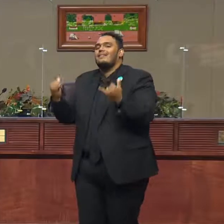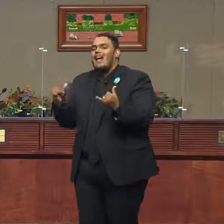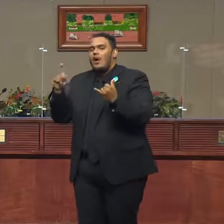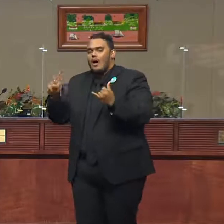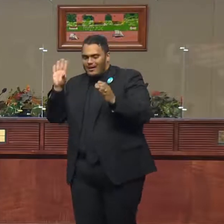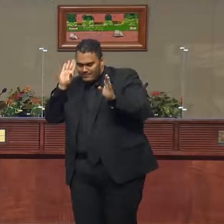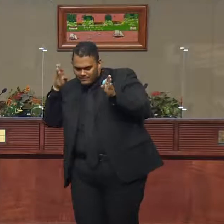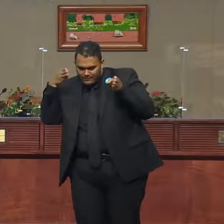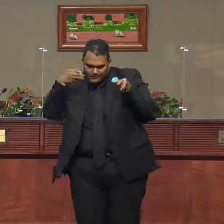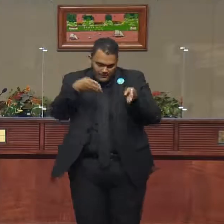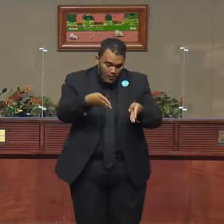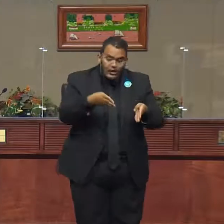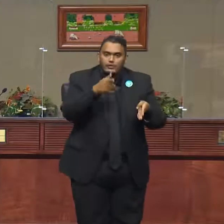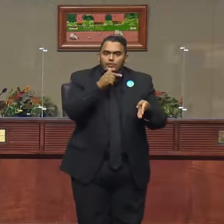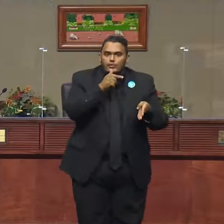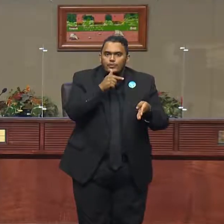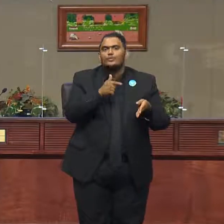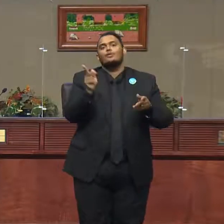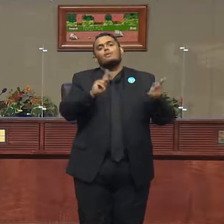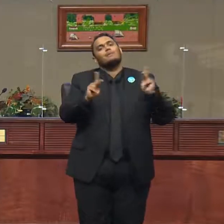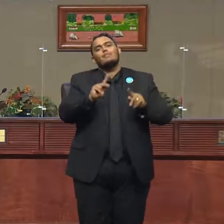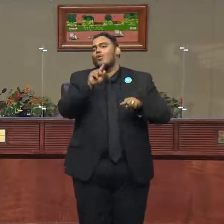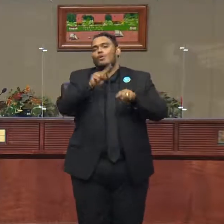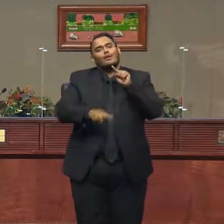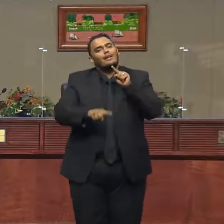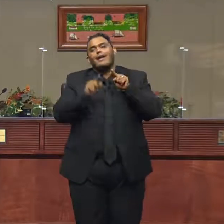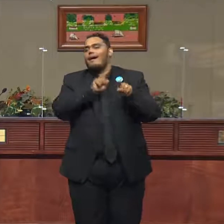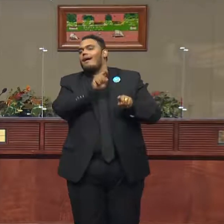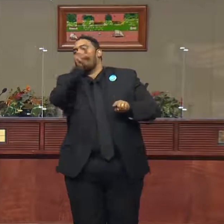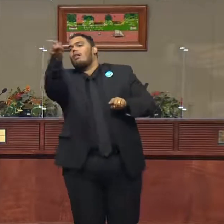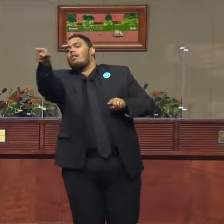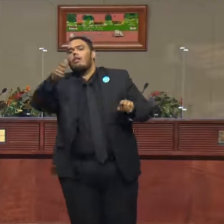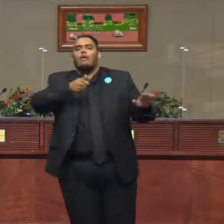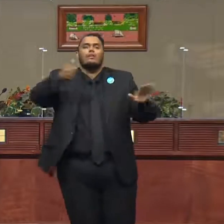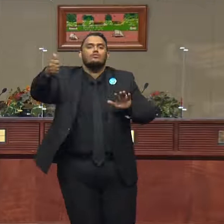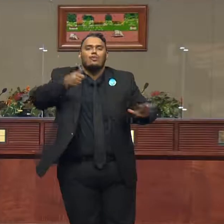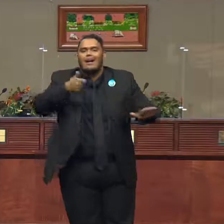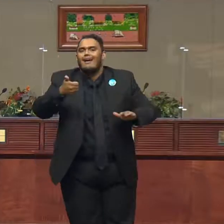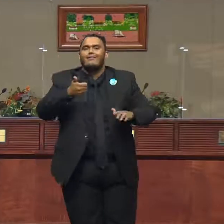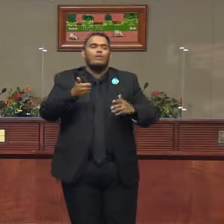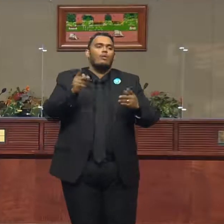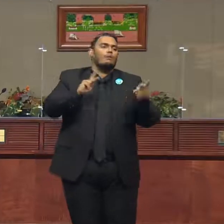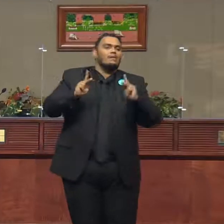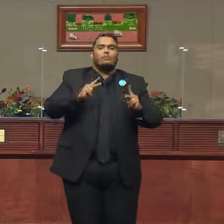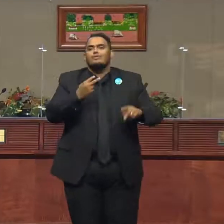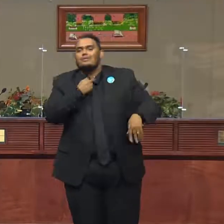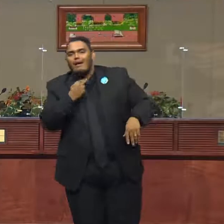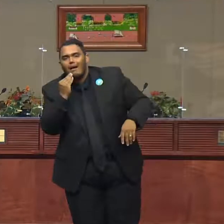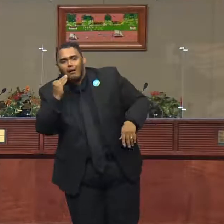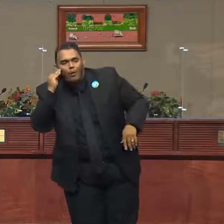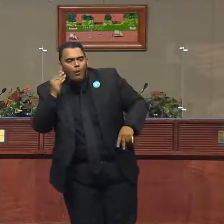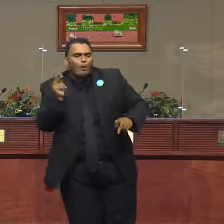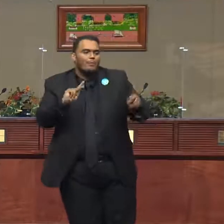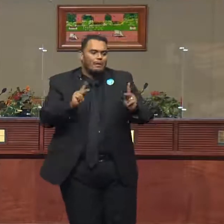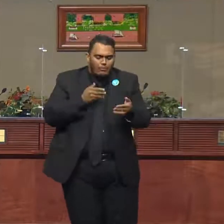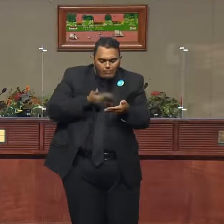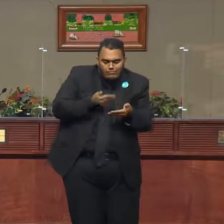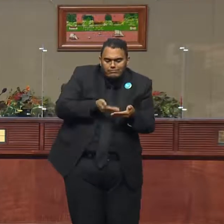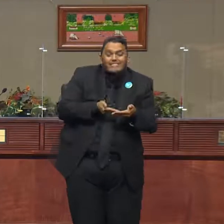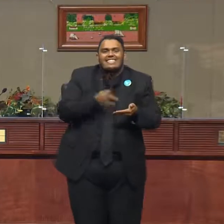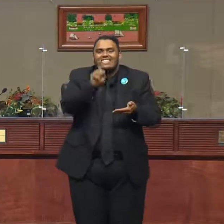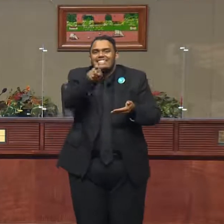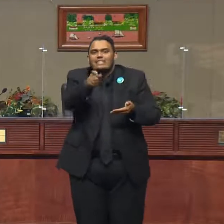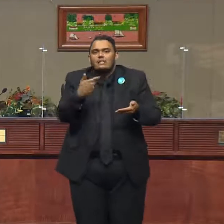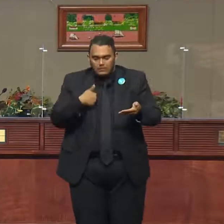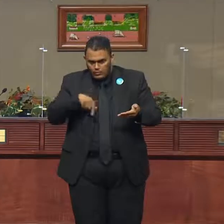are walking distance for someone that may not be able to come. There are going to be some efforts also. We started going